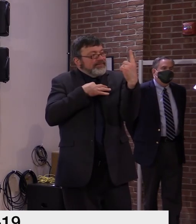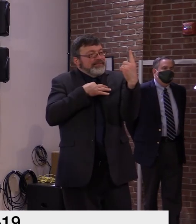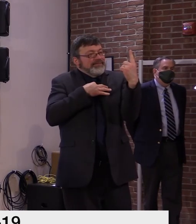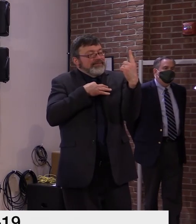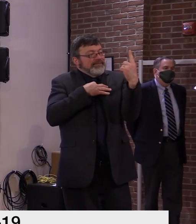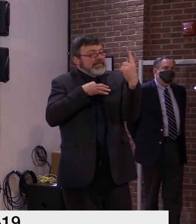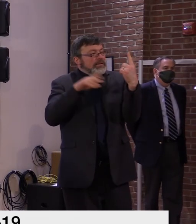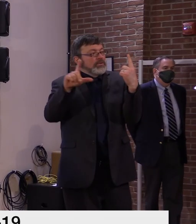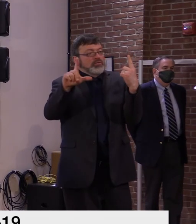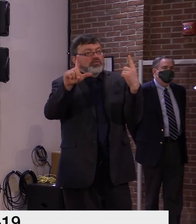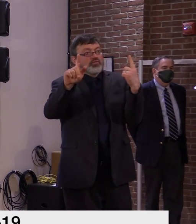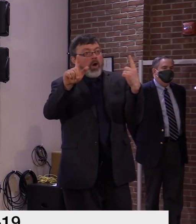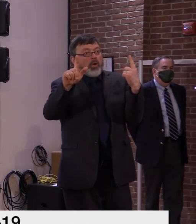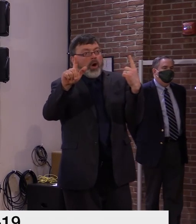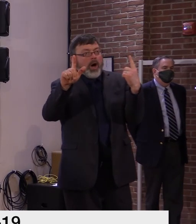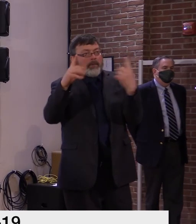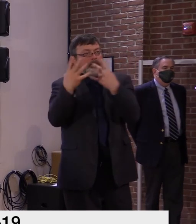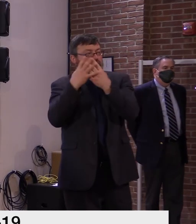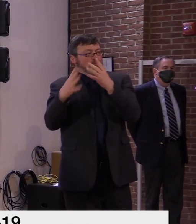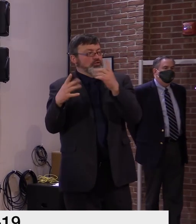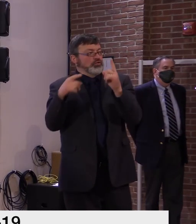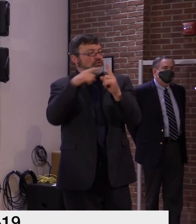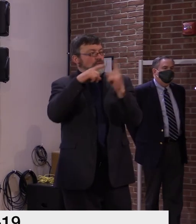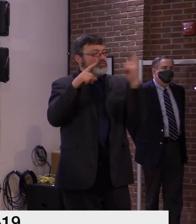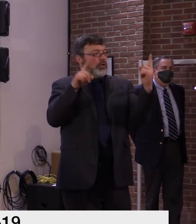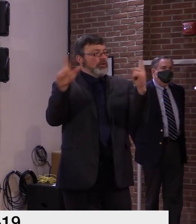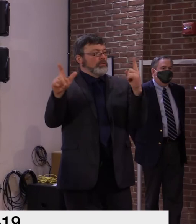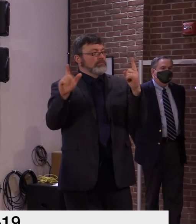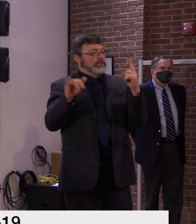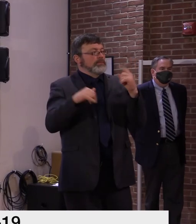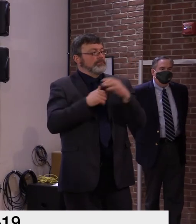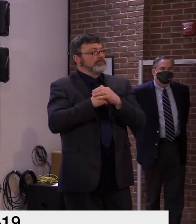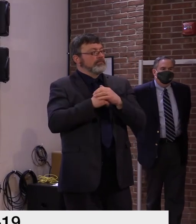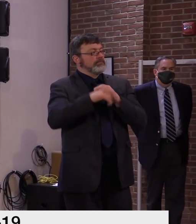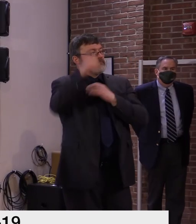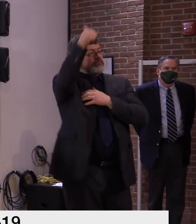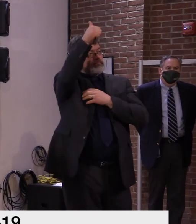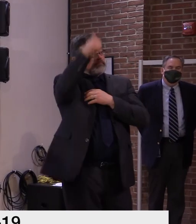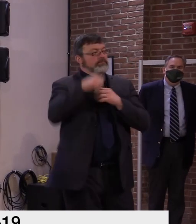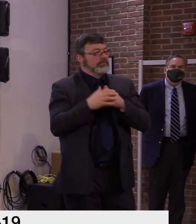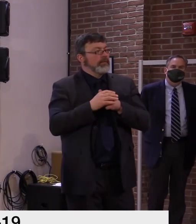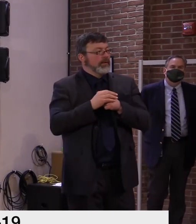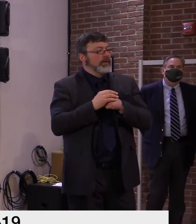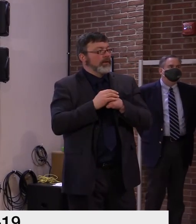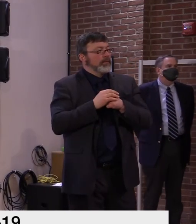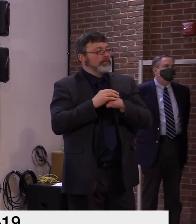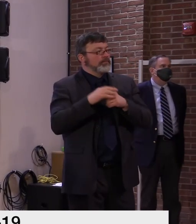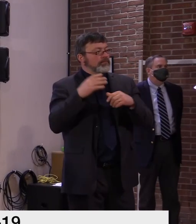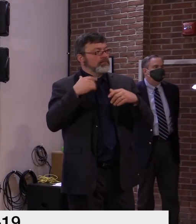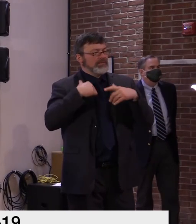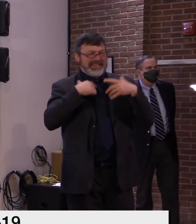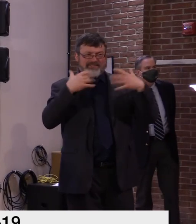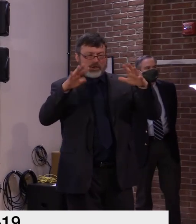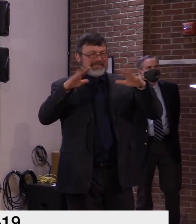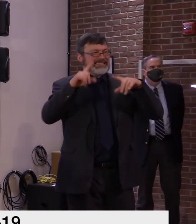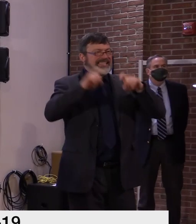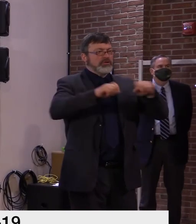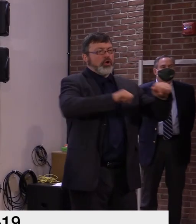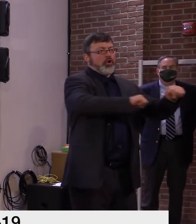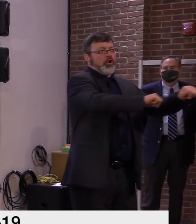test those facilities quite often. And once we do have a positive in those facilities, we test